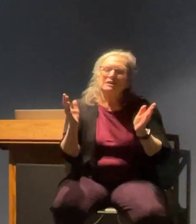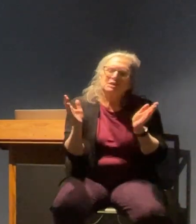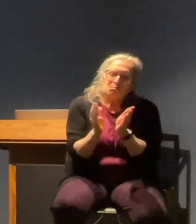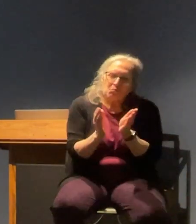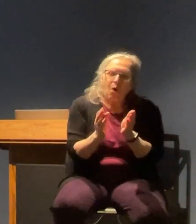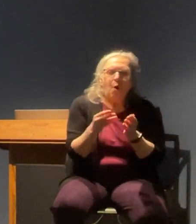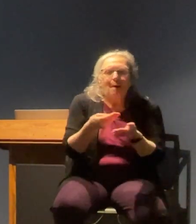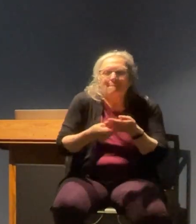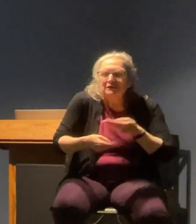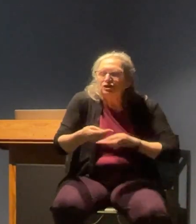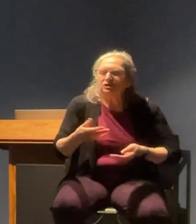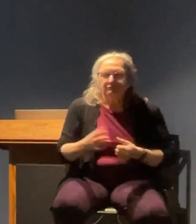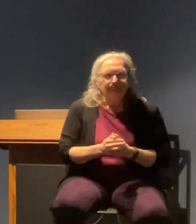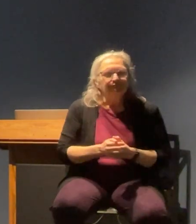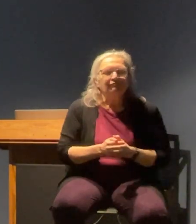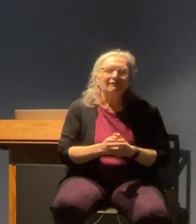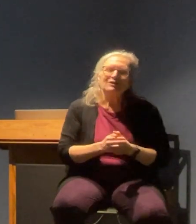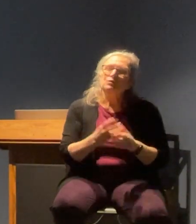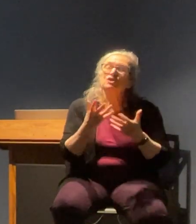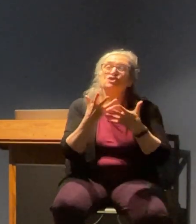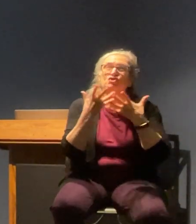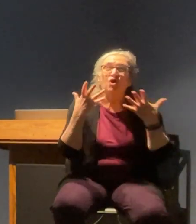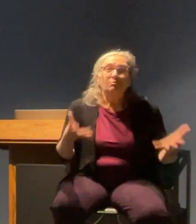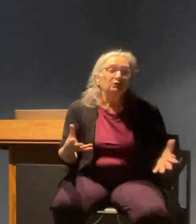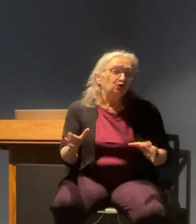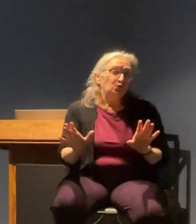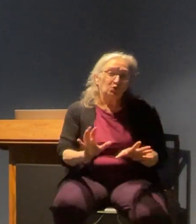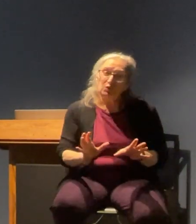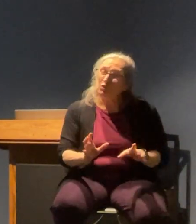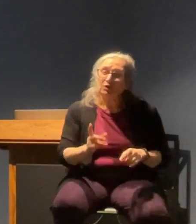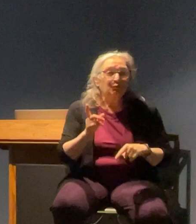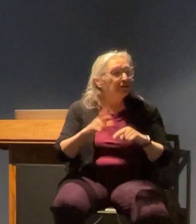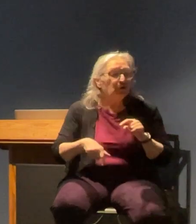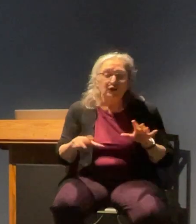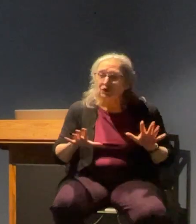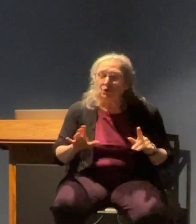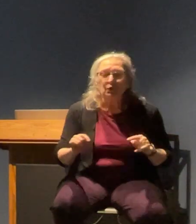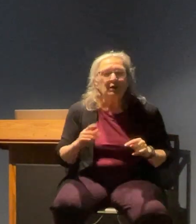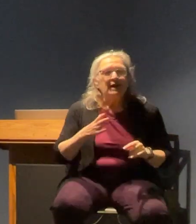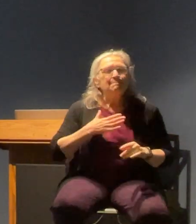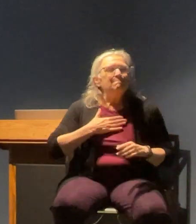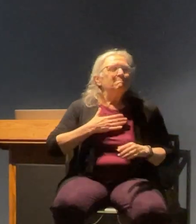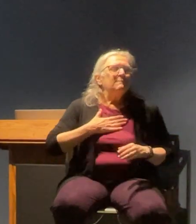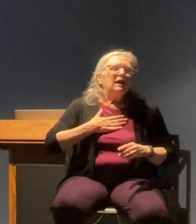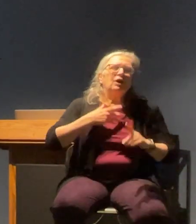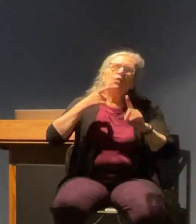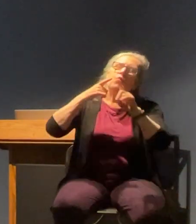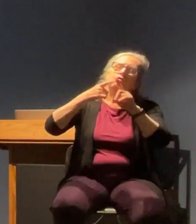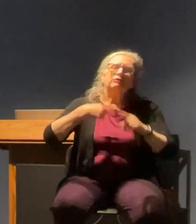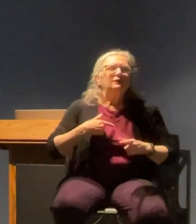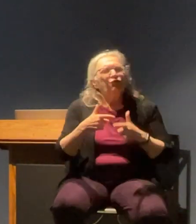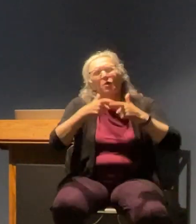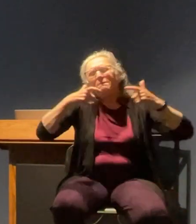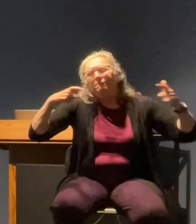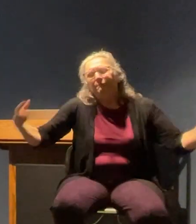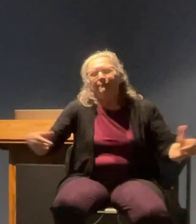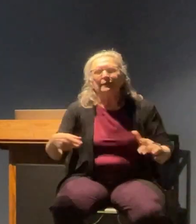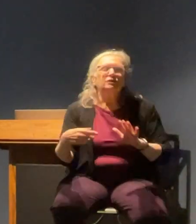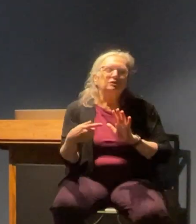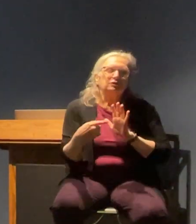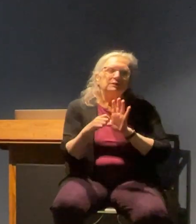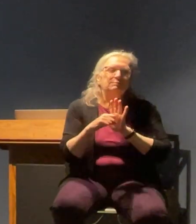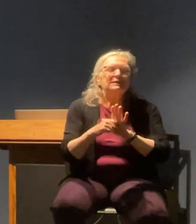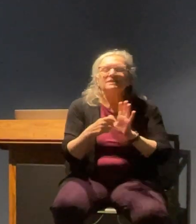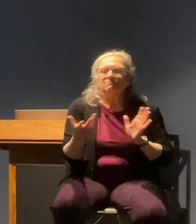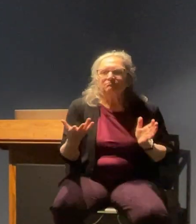was so much to do but could not be done here. So one of my long-term goals was to have like a bigger space, right? And show the different parts. I